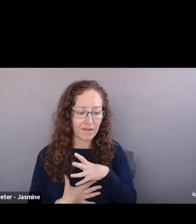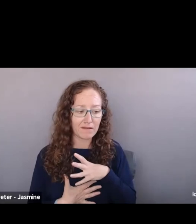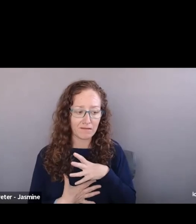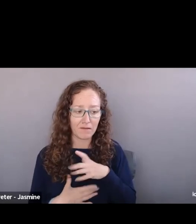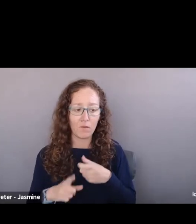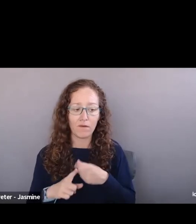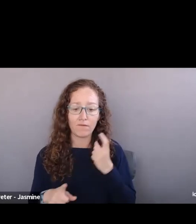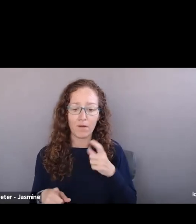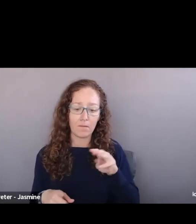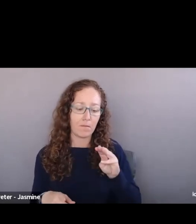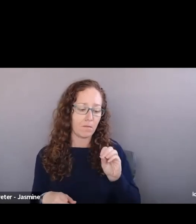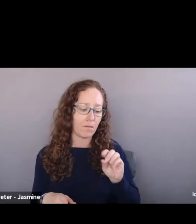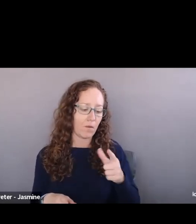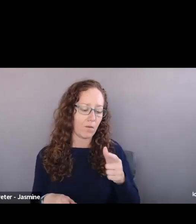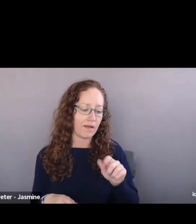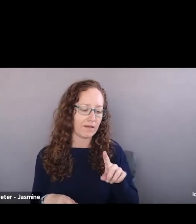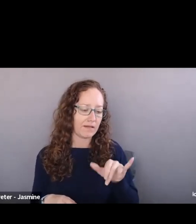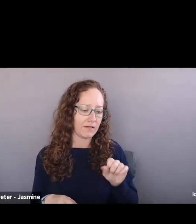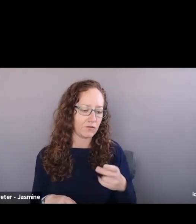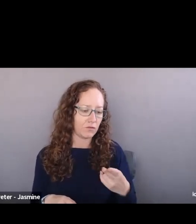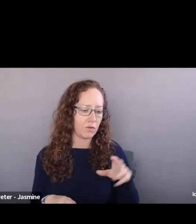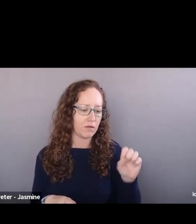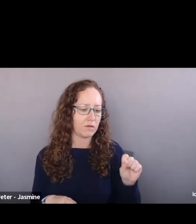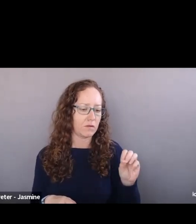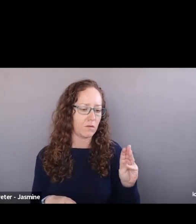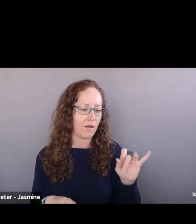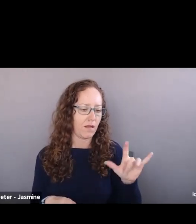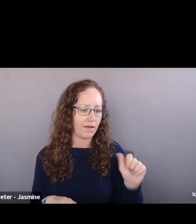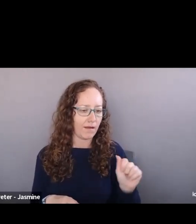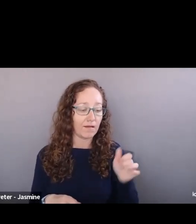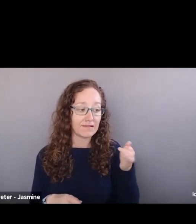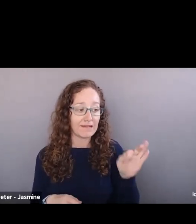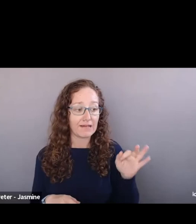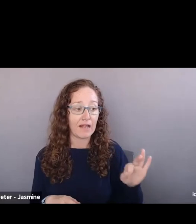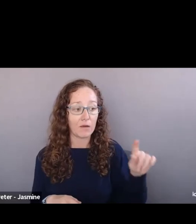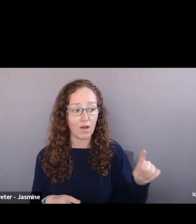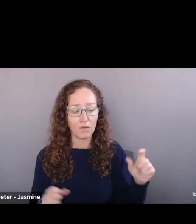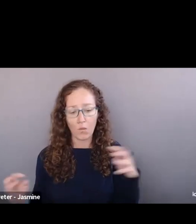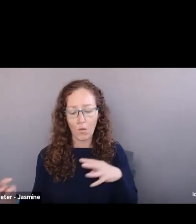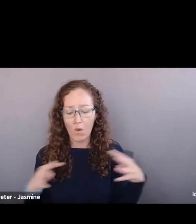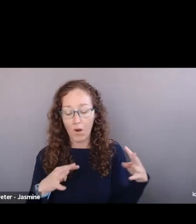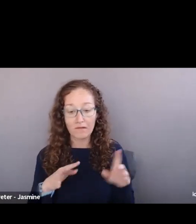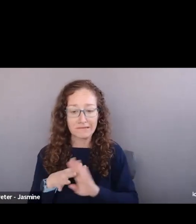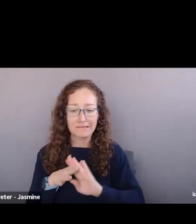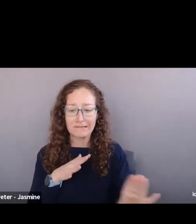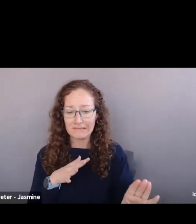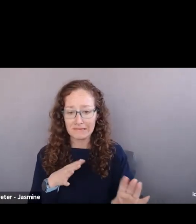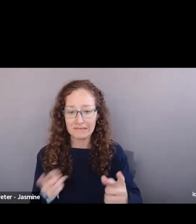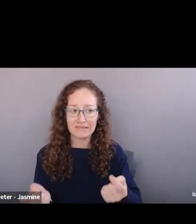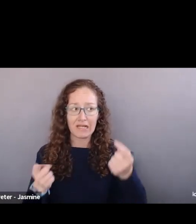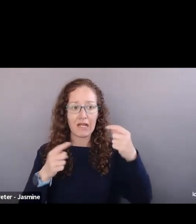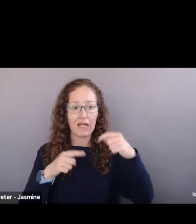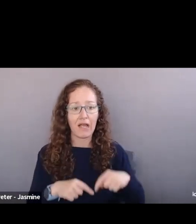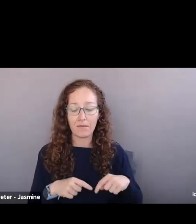from Mogadishu, Somalia during the 1991 conflict. They survived civil conflict,